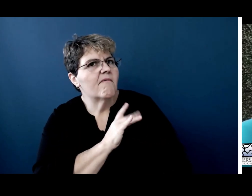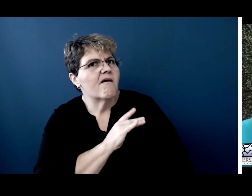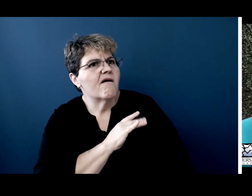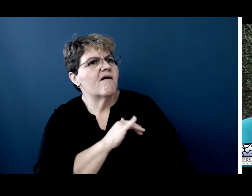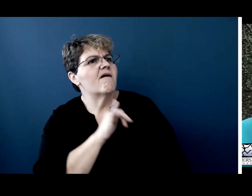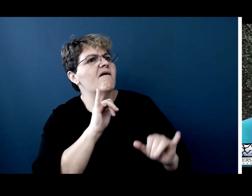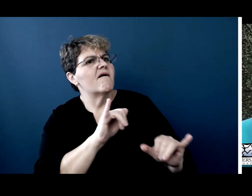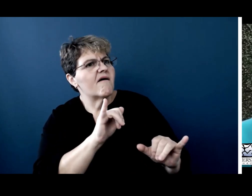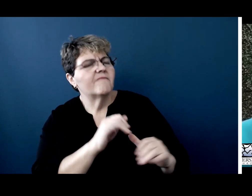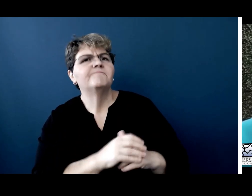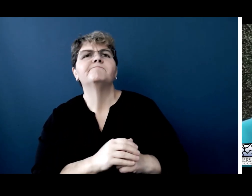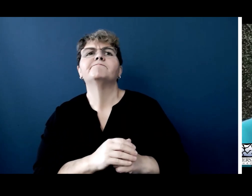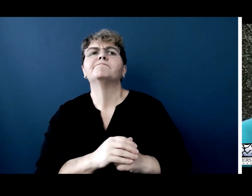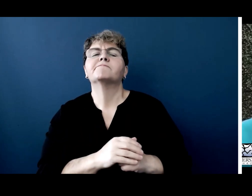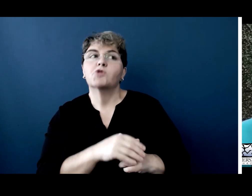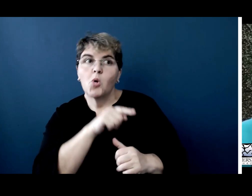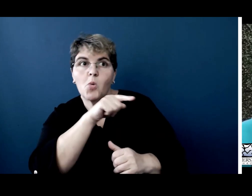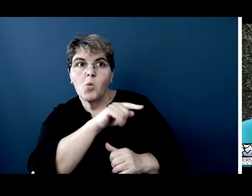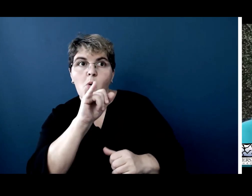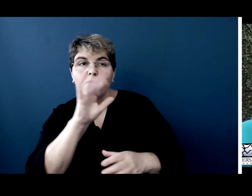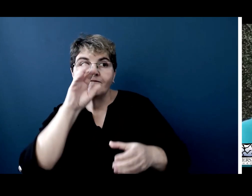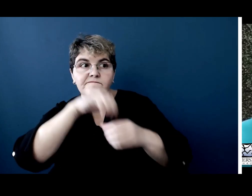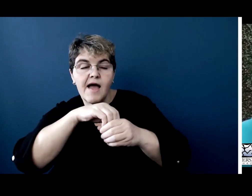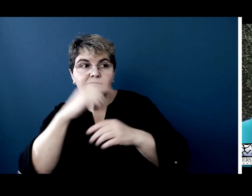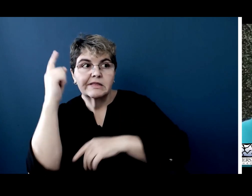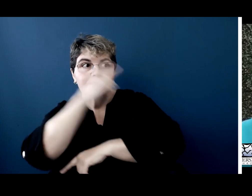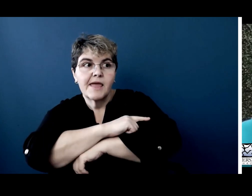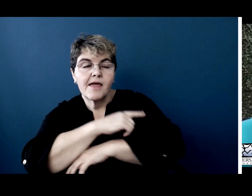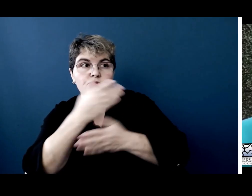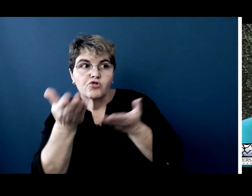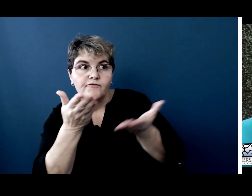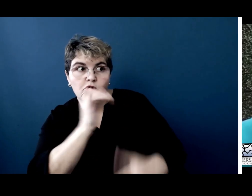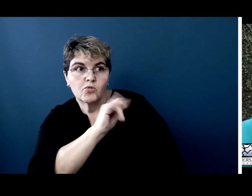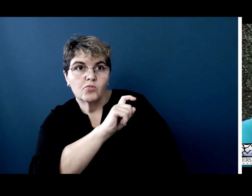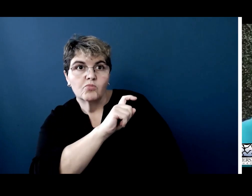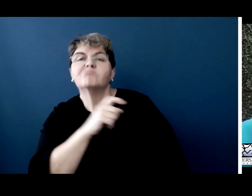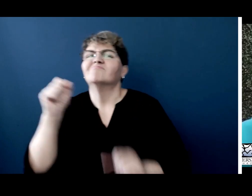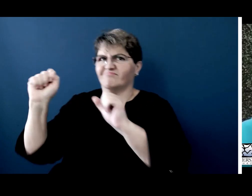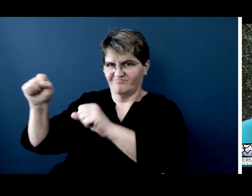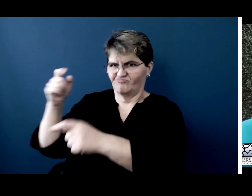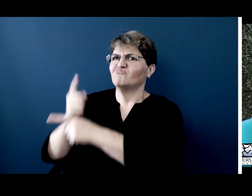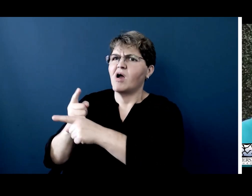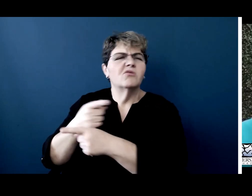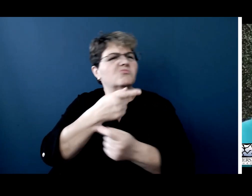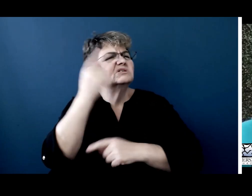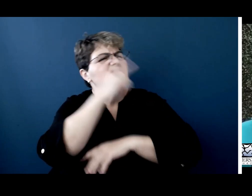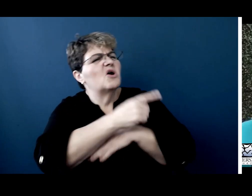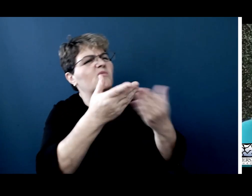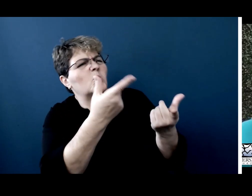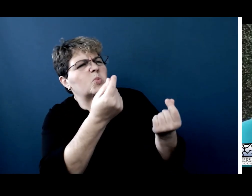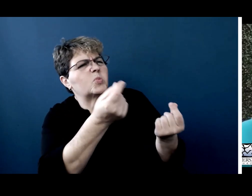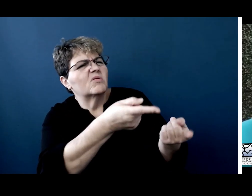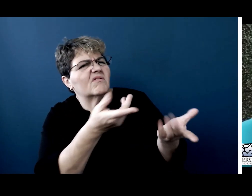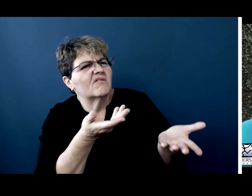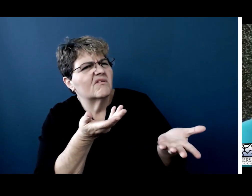and things like Yeah. that. And you're also part of our day services here at Yes. Perspectives, right? Yeah. And what kind of stuff do you do with the day services? I go